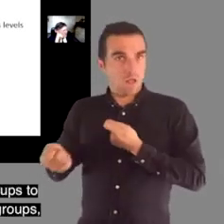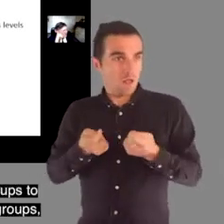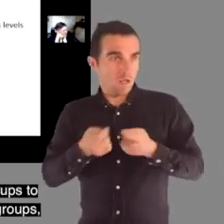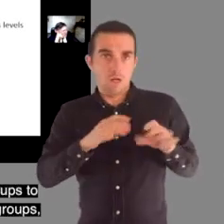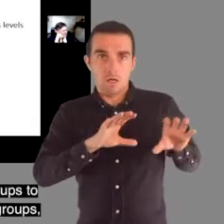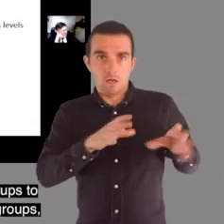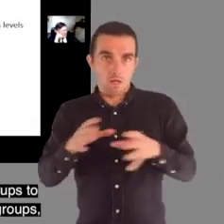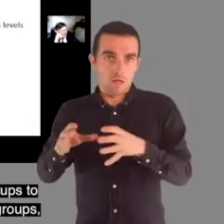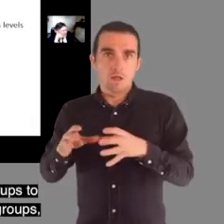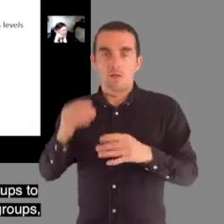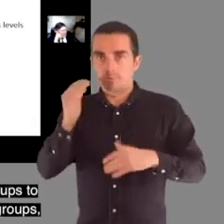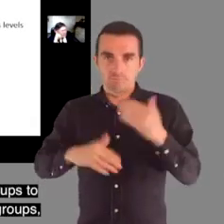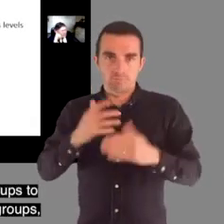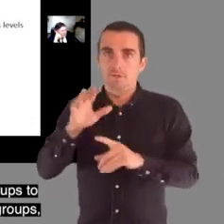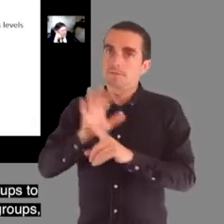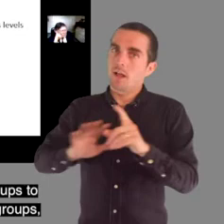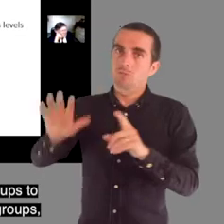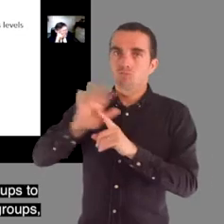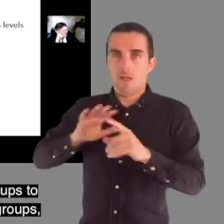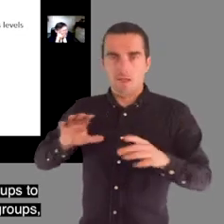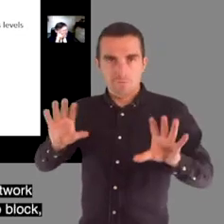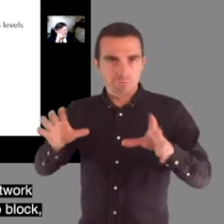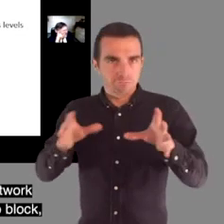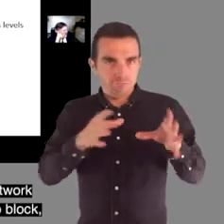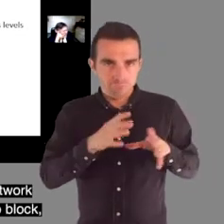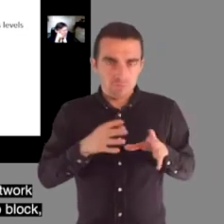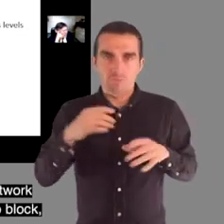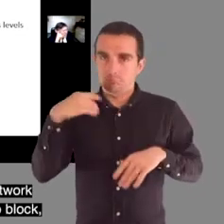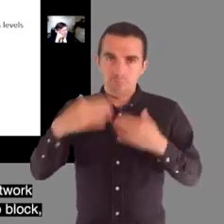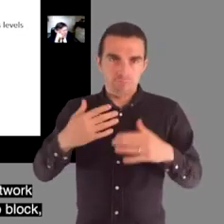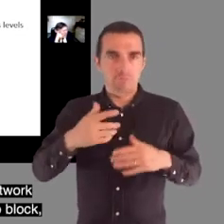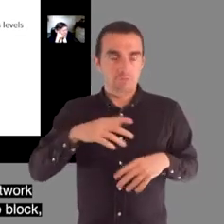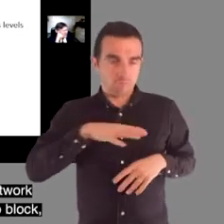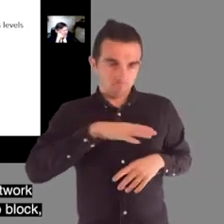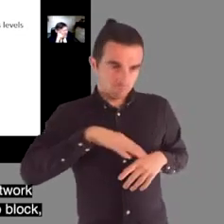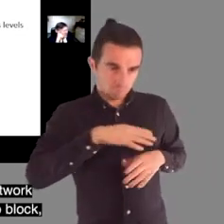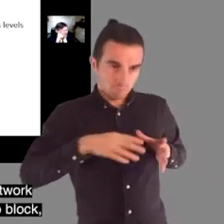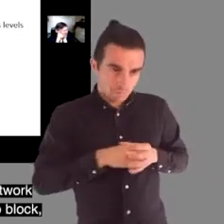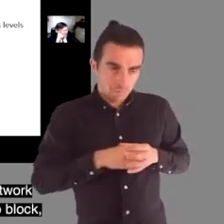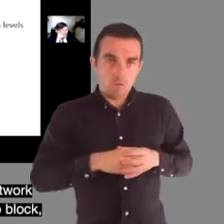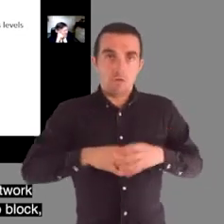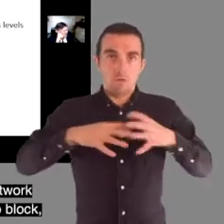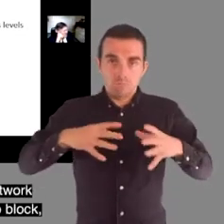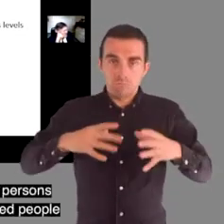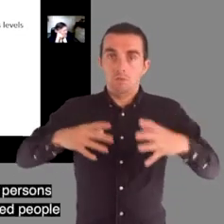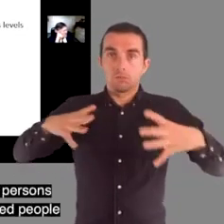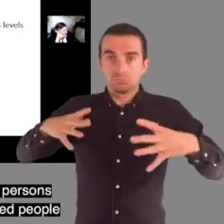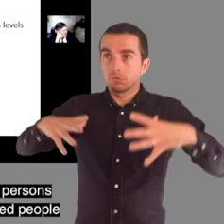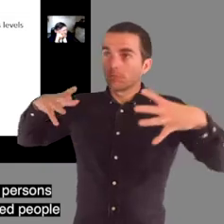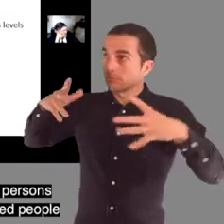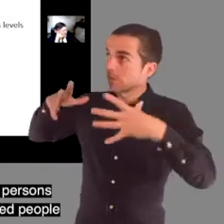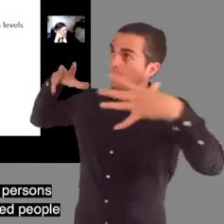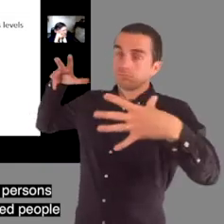advocacy groups to join hands with the state level groups to eventually form national network, which they have, from village to